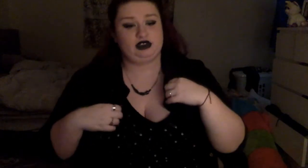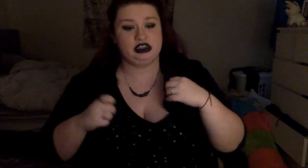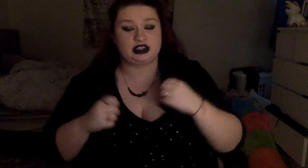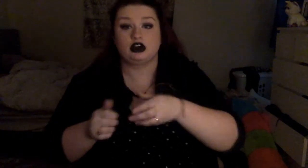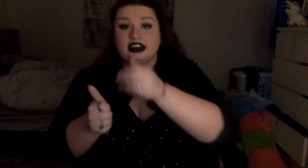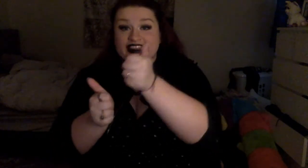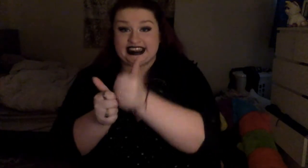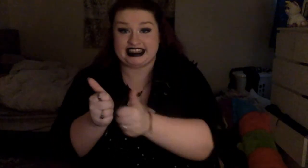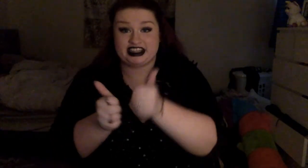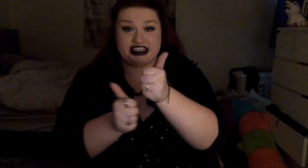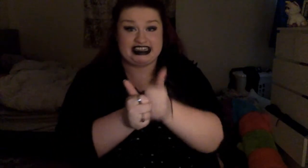So, each,